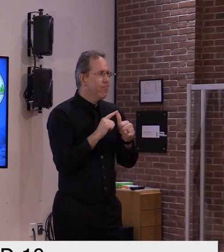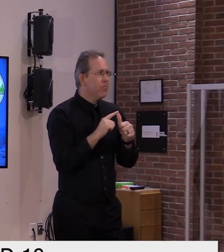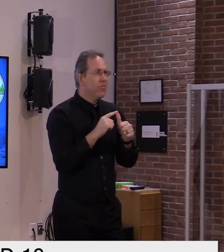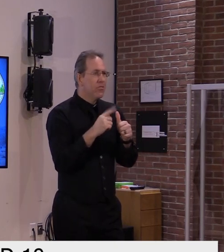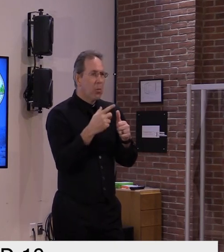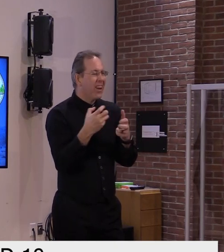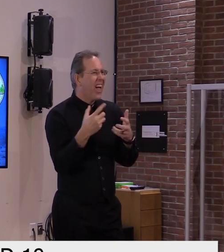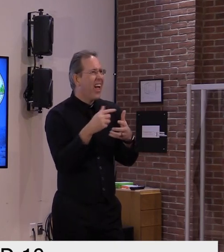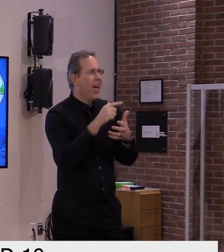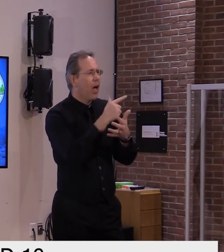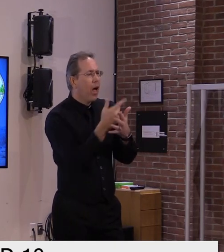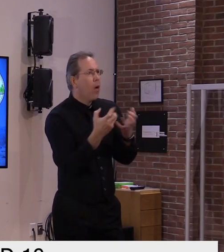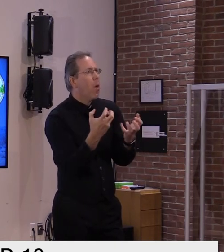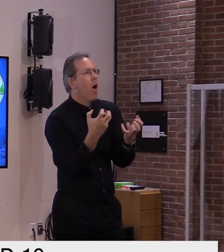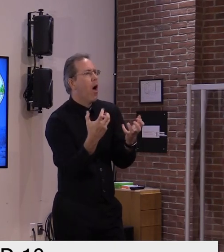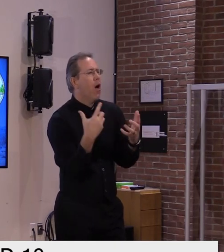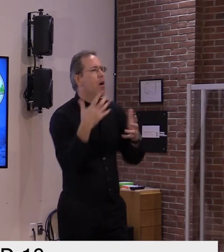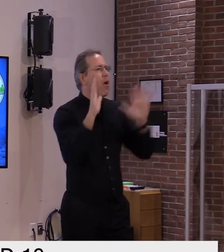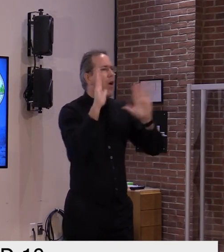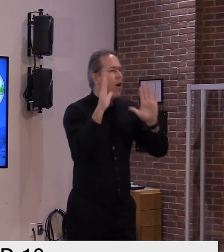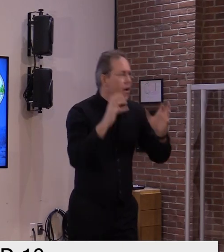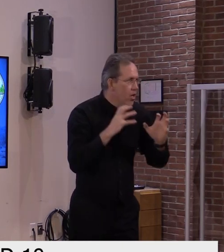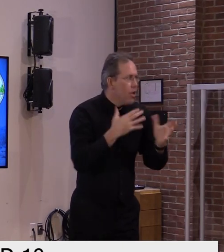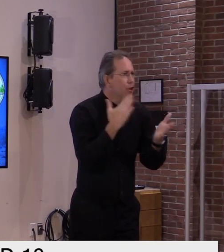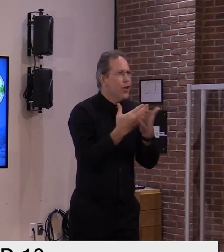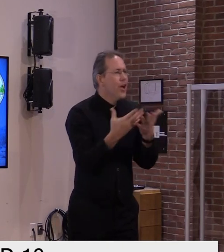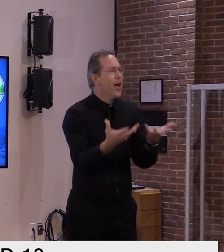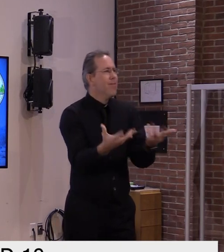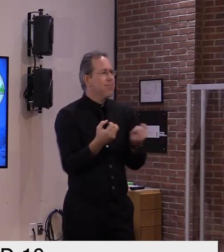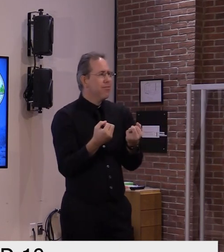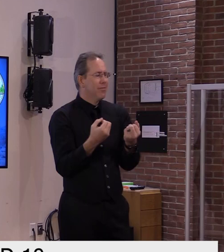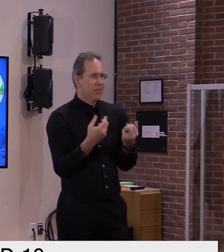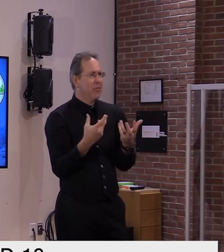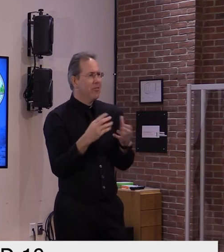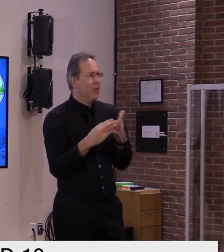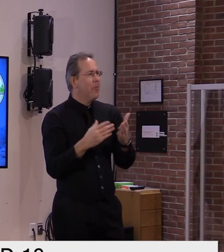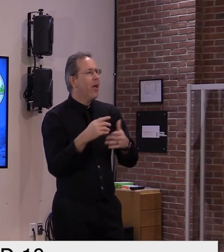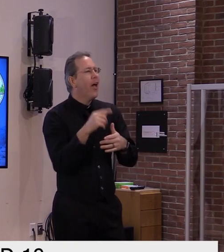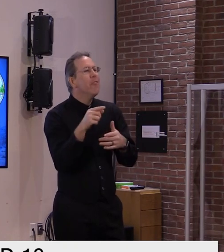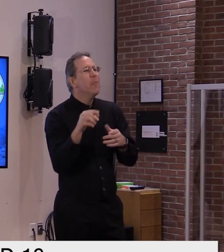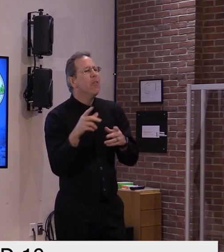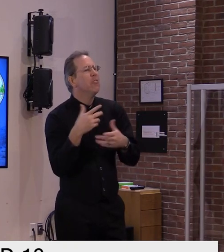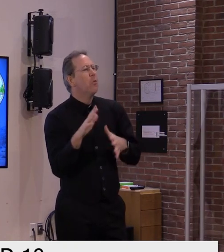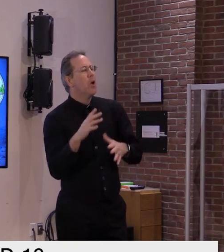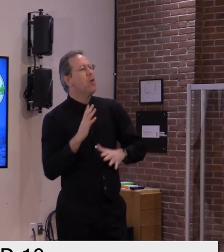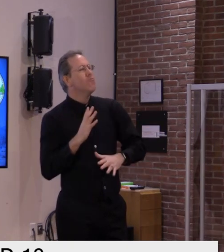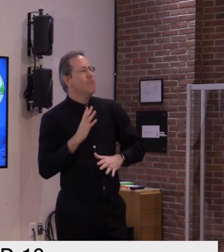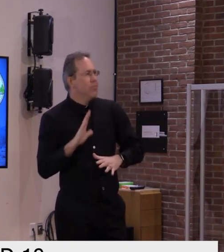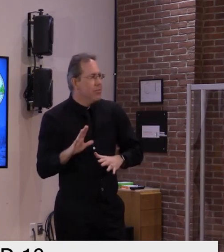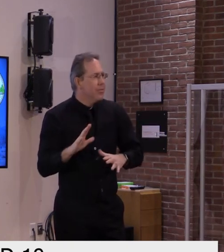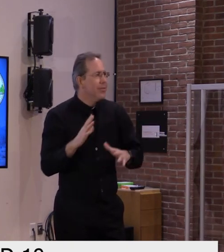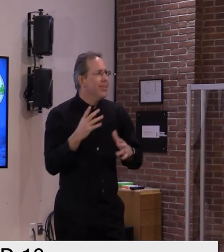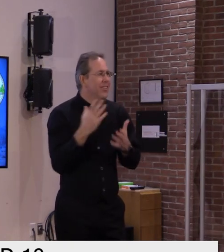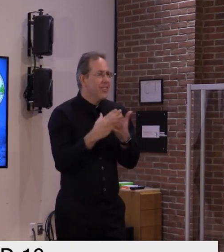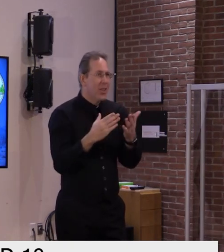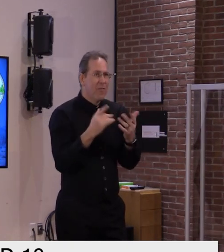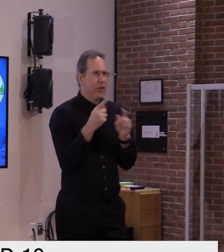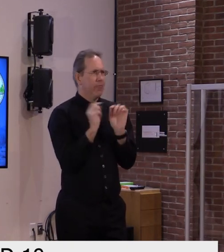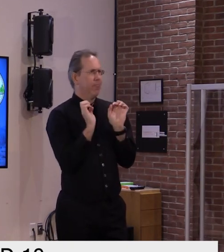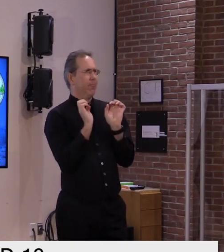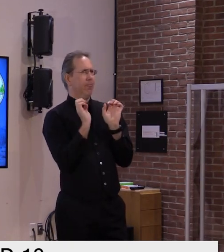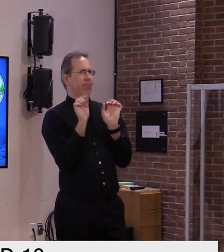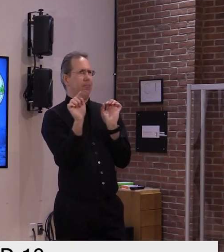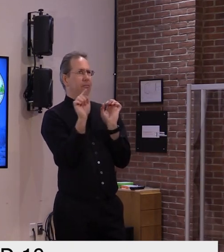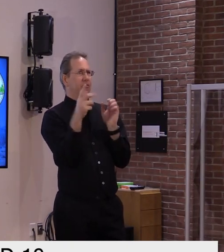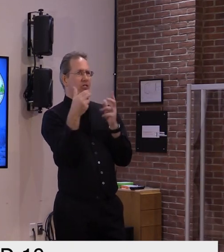point is at the mid-60s for the group you've talked about. It could actually go higher just because of human behavior. The second thing